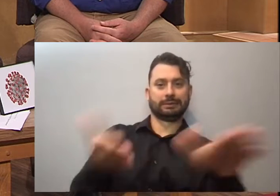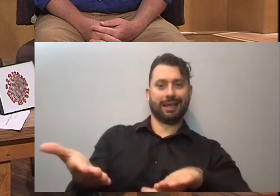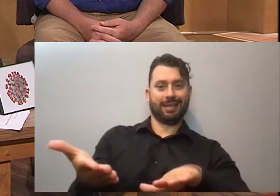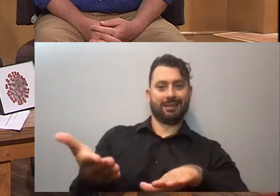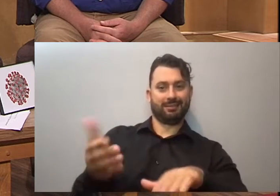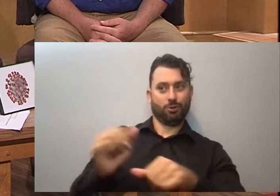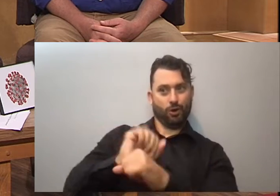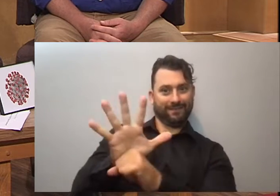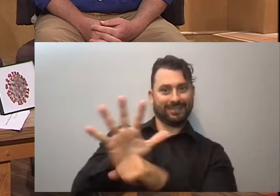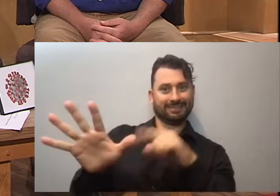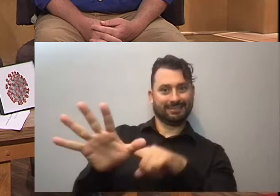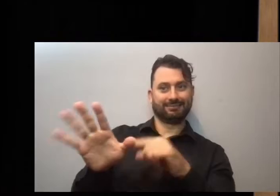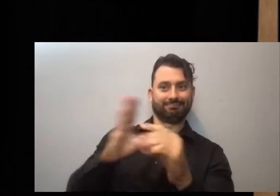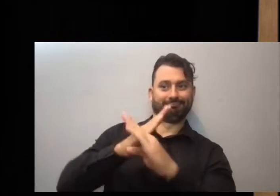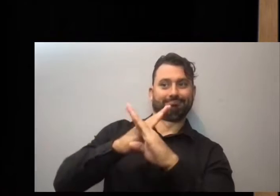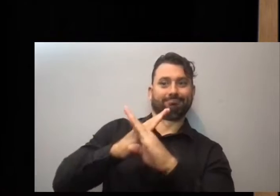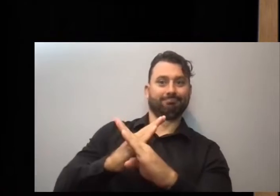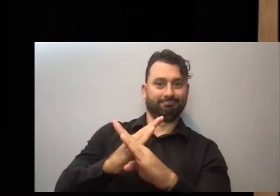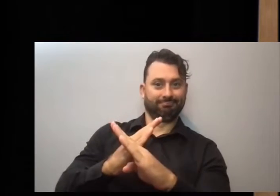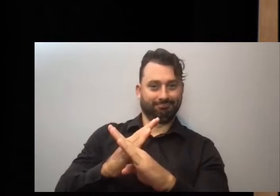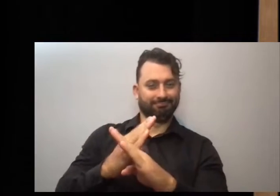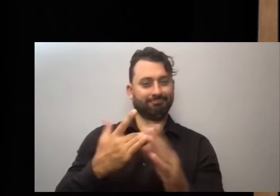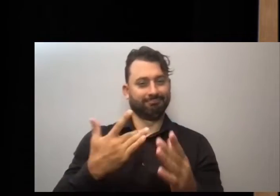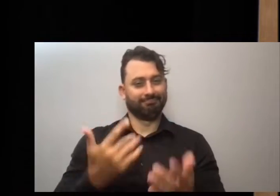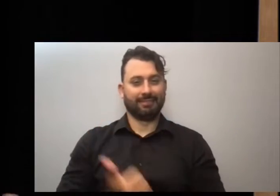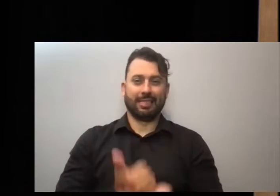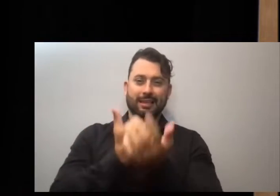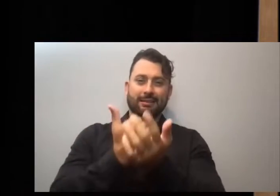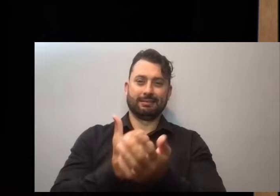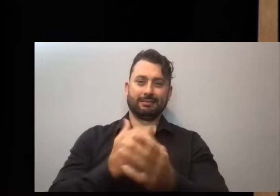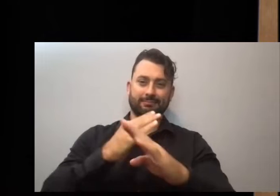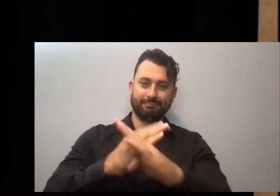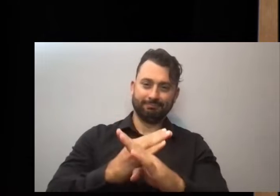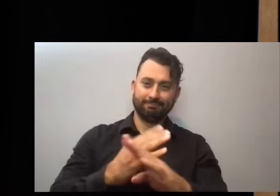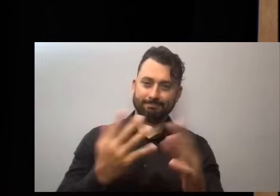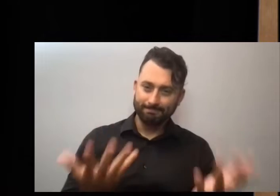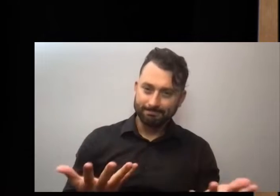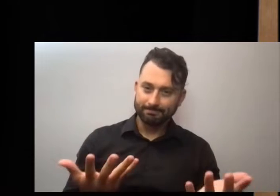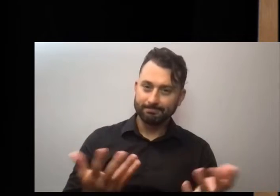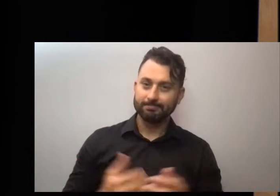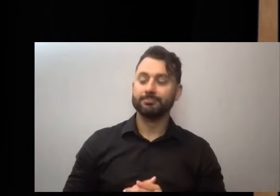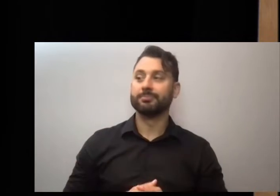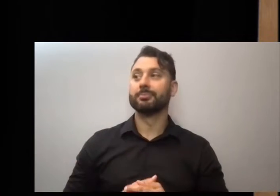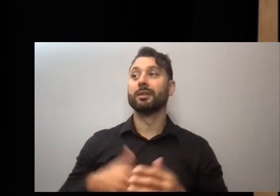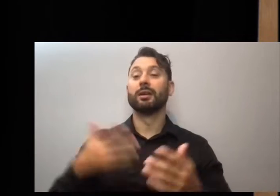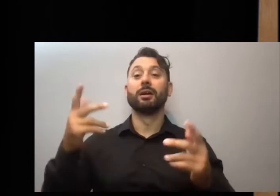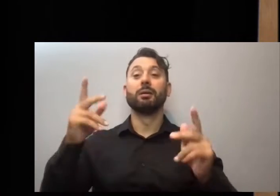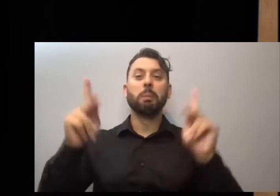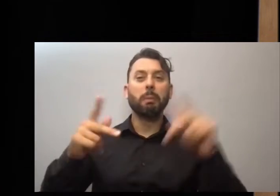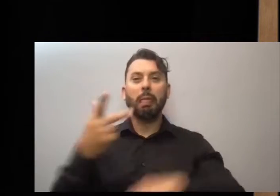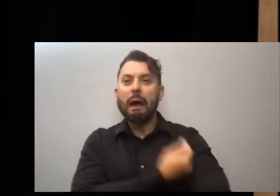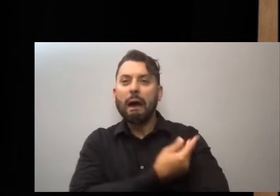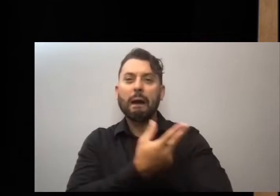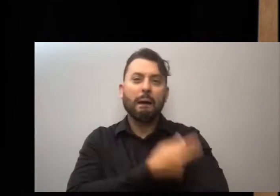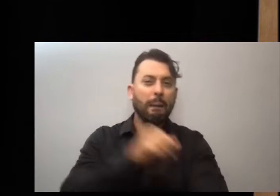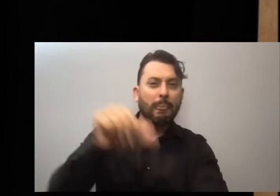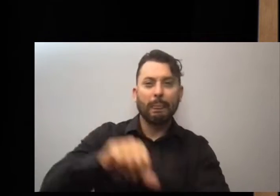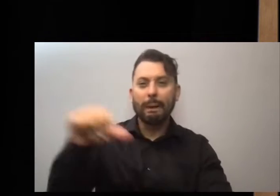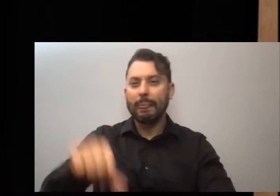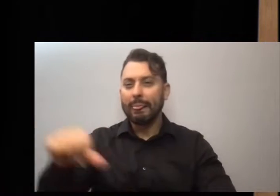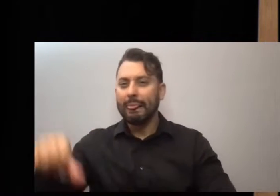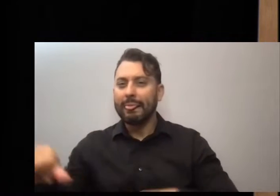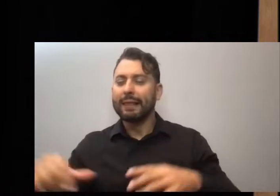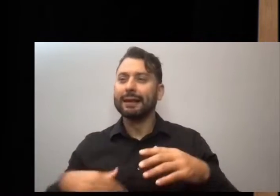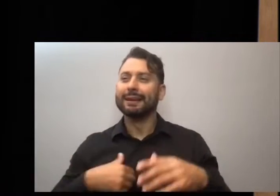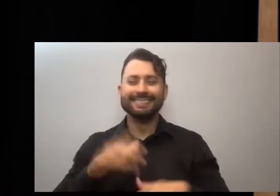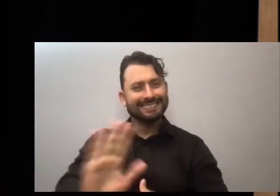outcome. And so we really just want everyone to take protective measures. So washing hands, get your vaccines. If you're ill,